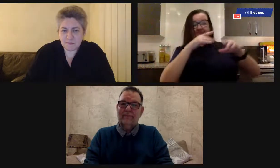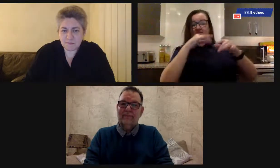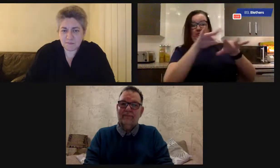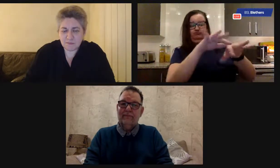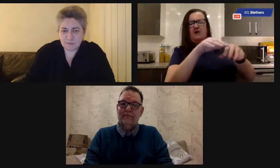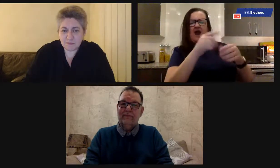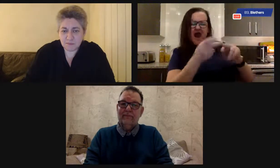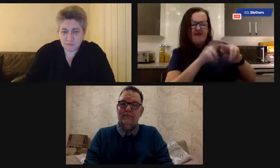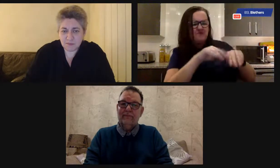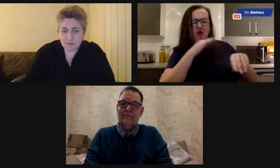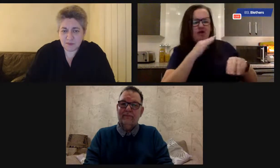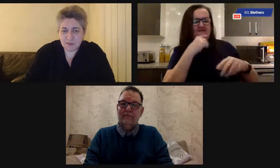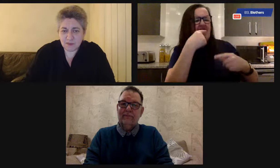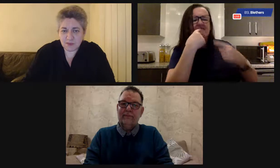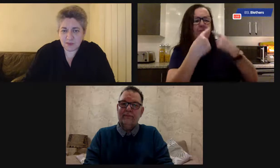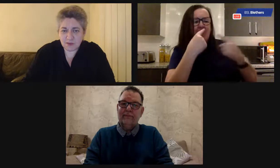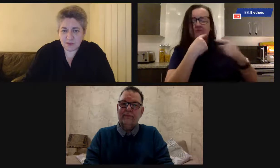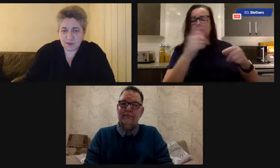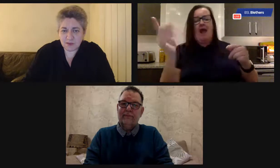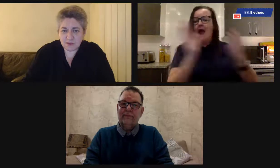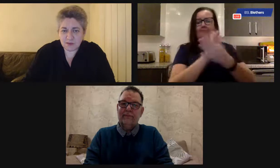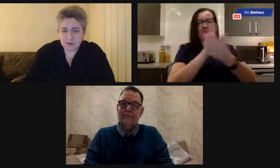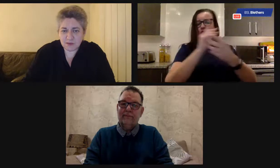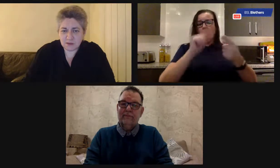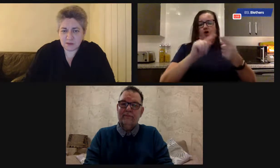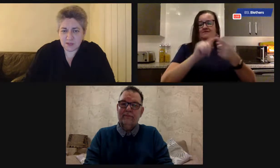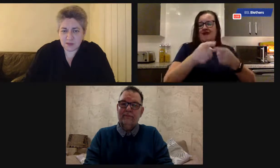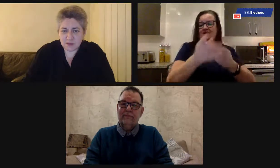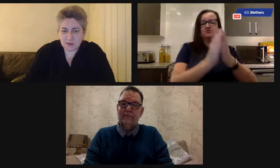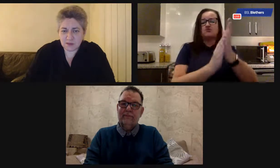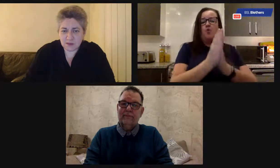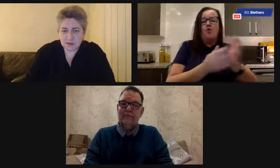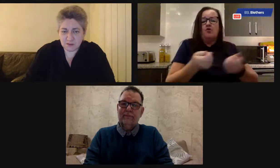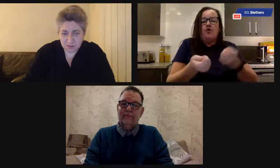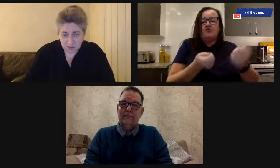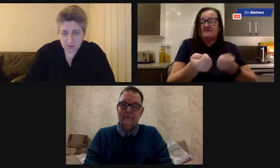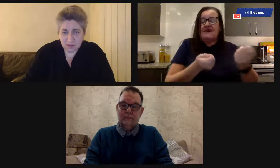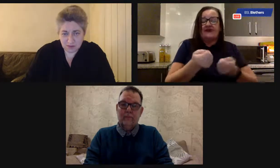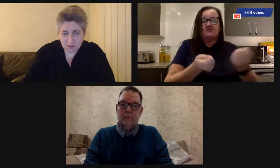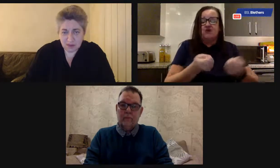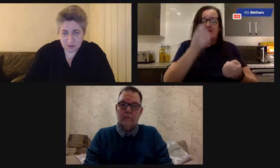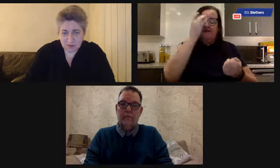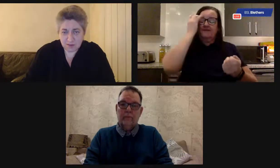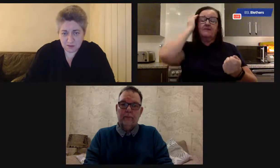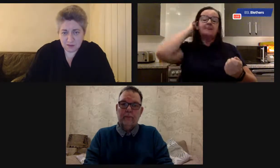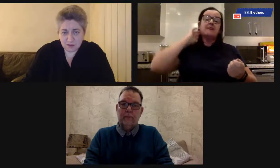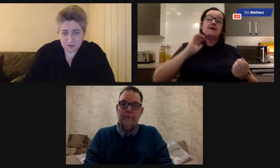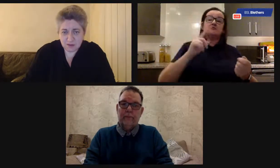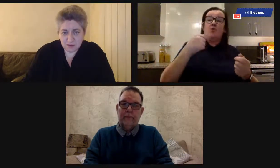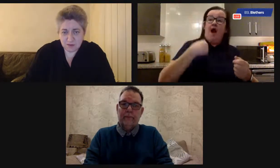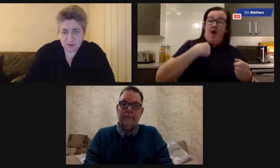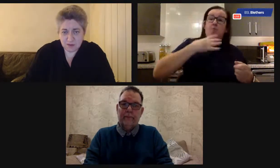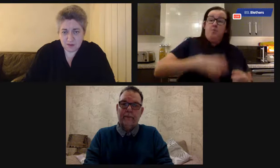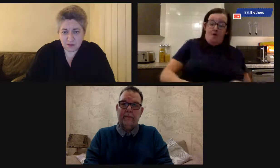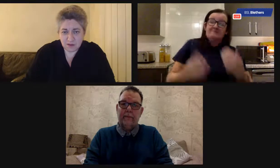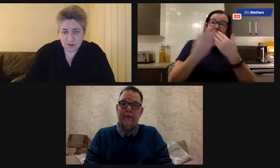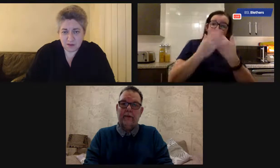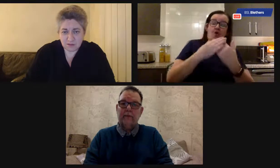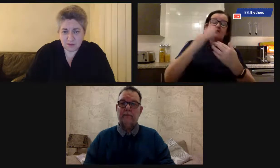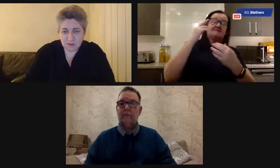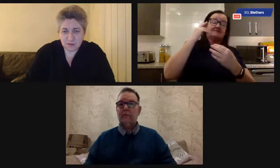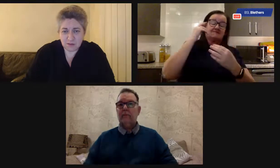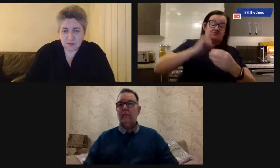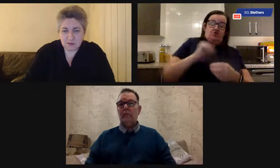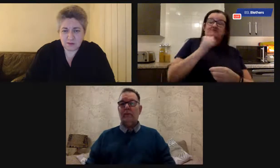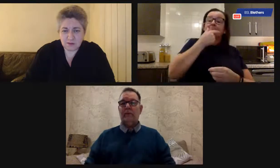English people; it's for everyone. And really, there's plenty of photographs and there's plenty of information about